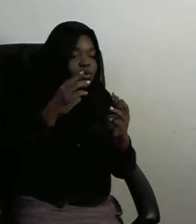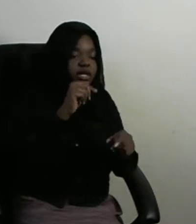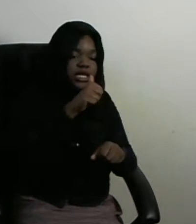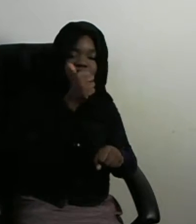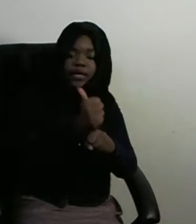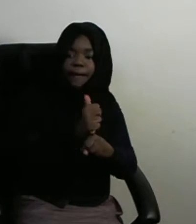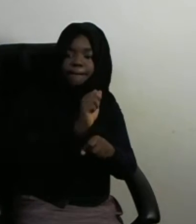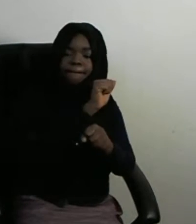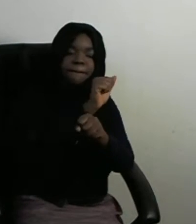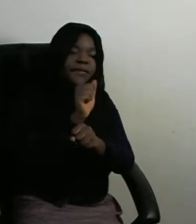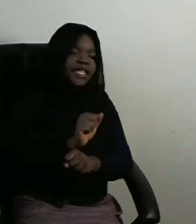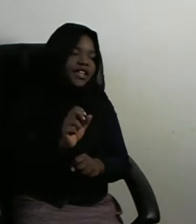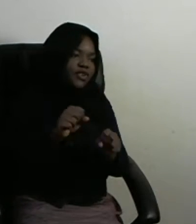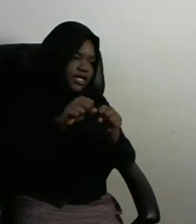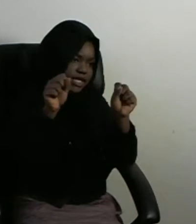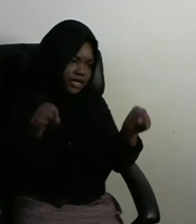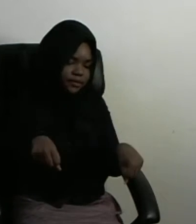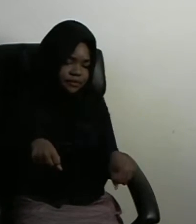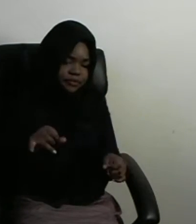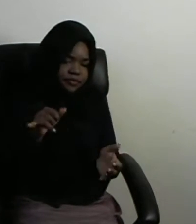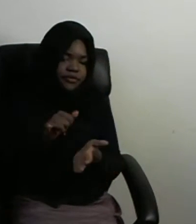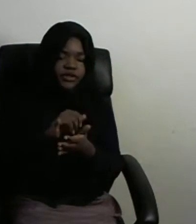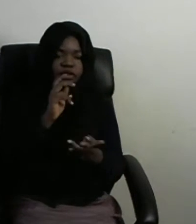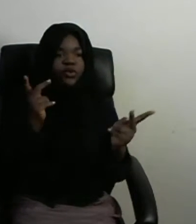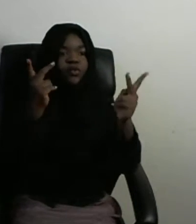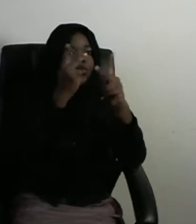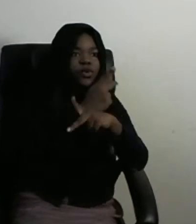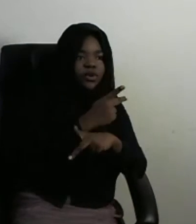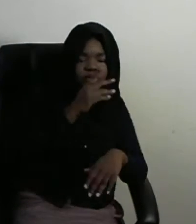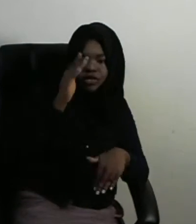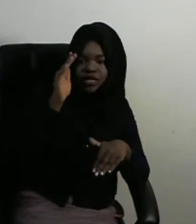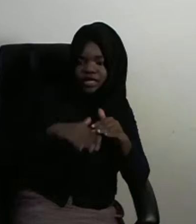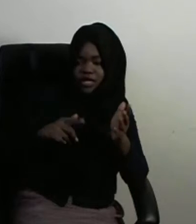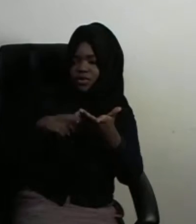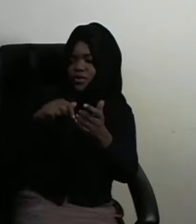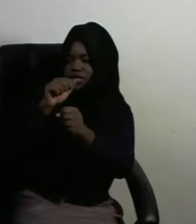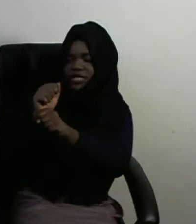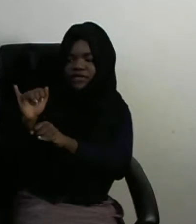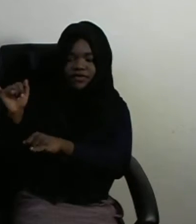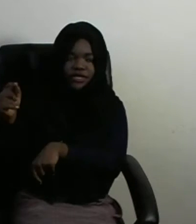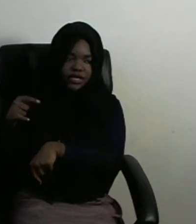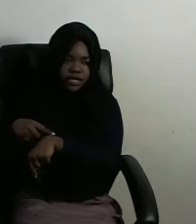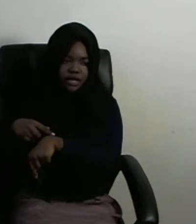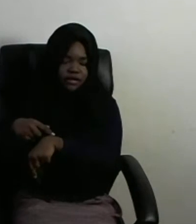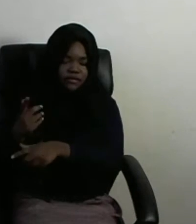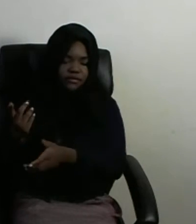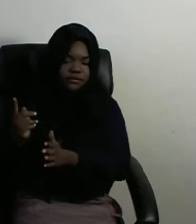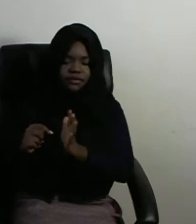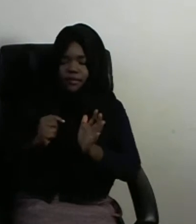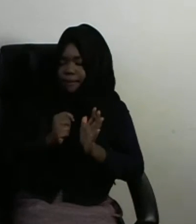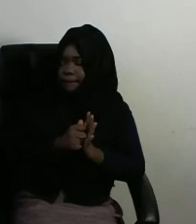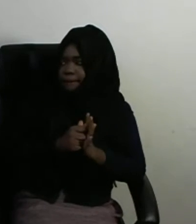established a slavery system that is worse than what the slavery was.